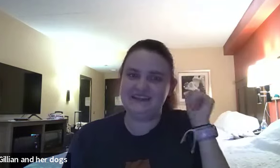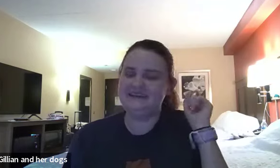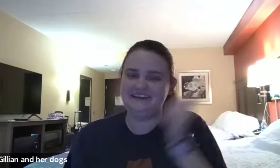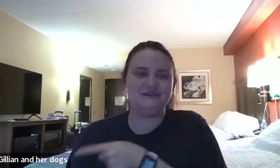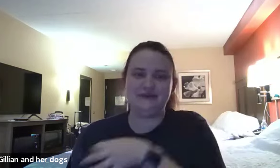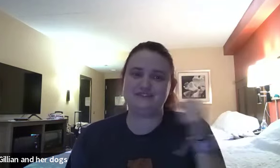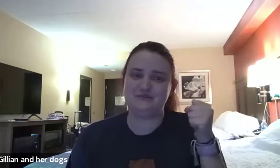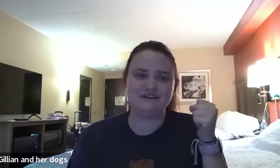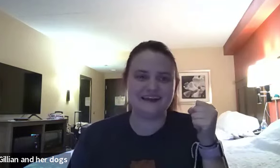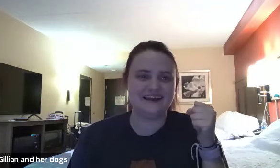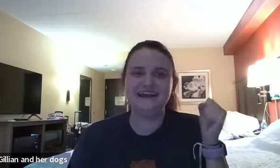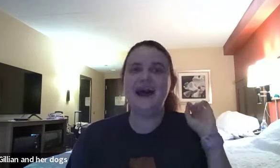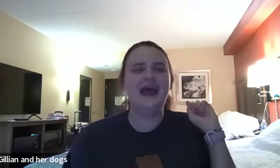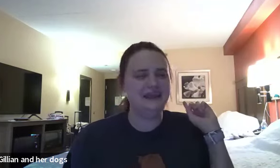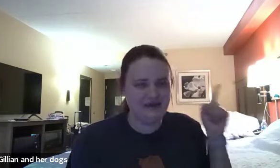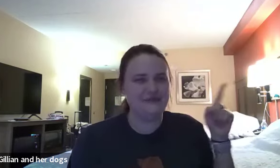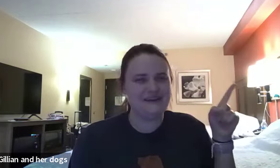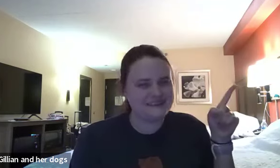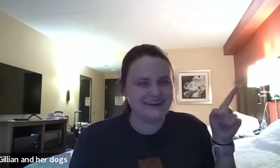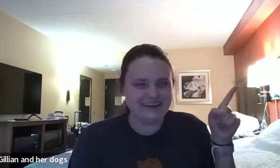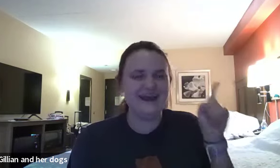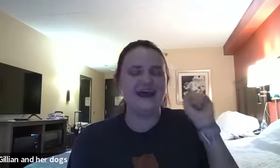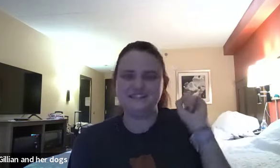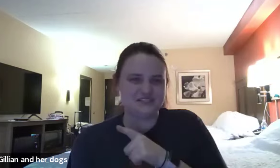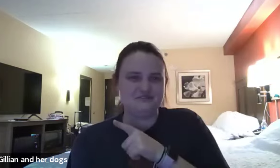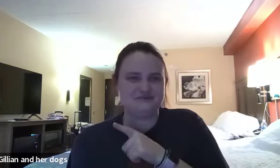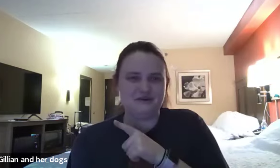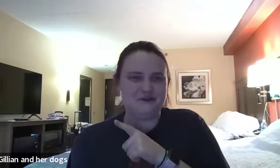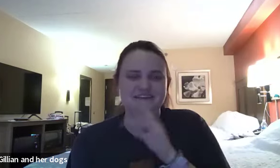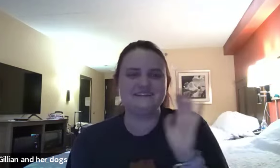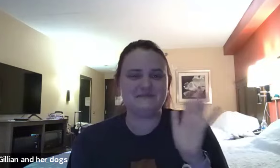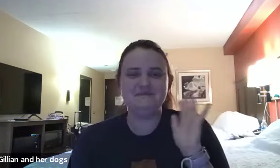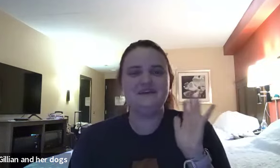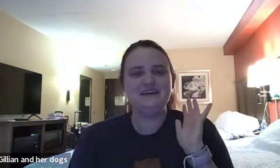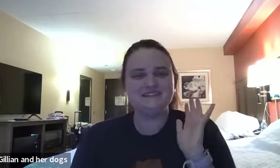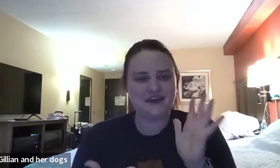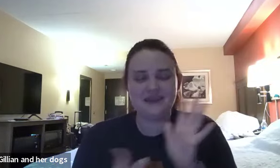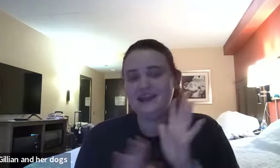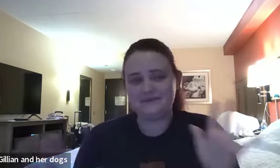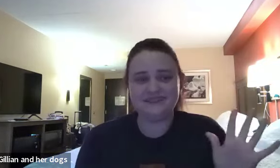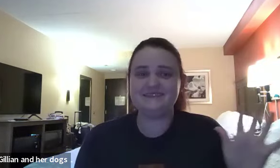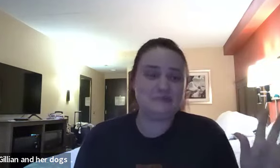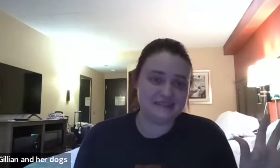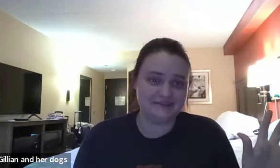and literally picks the wrong sign. I know the correct sign. I just chose the wrong one at that time. So it happens to the best of